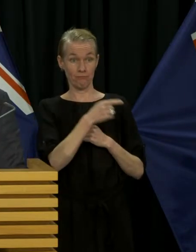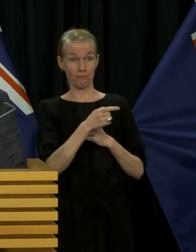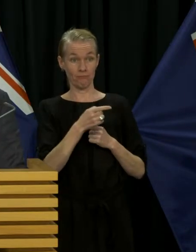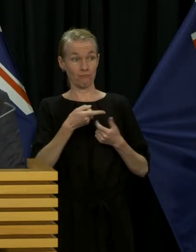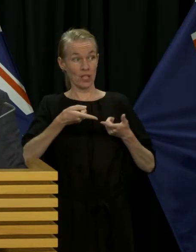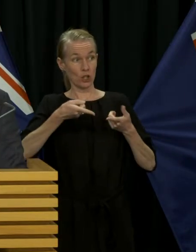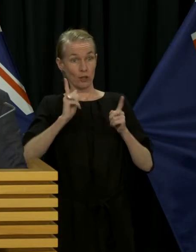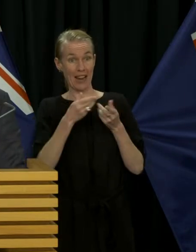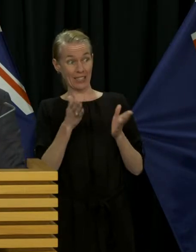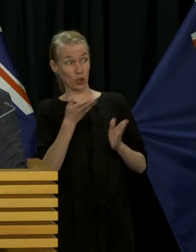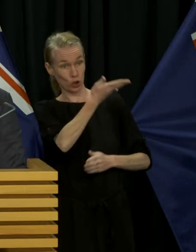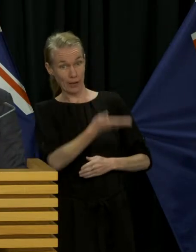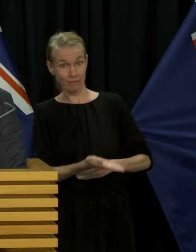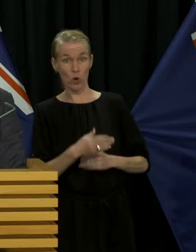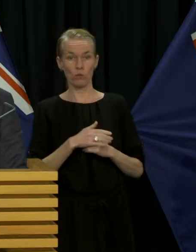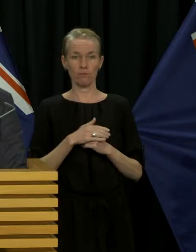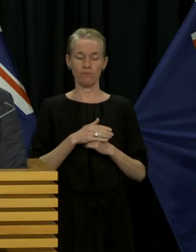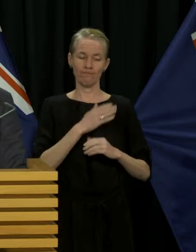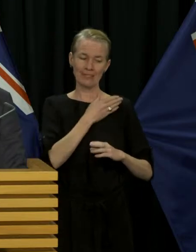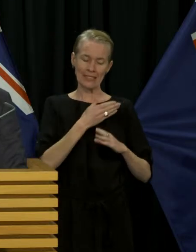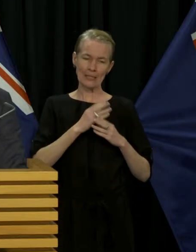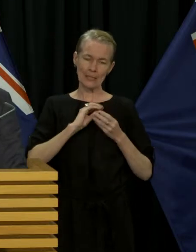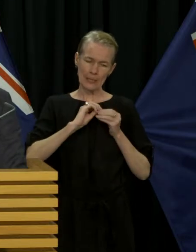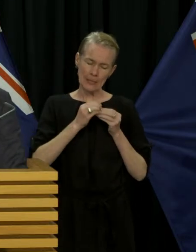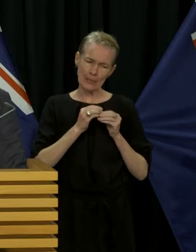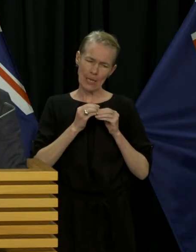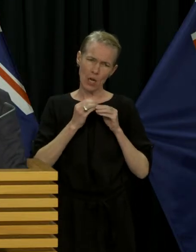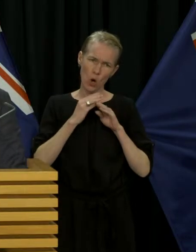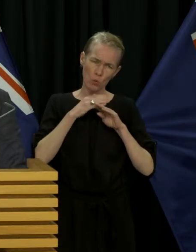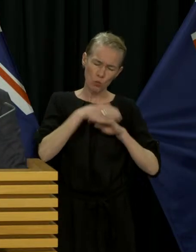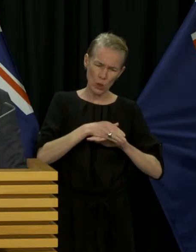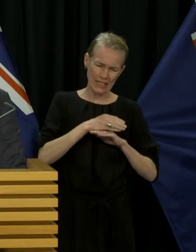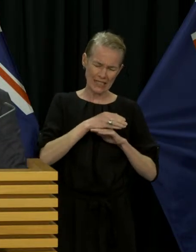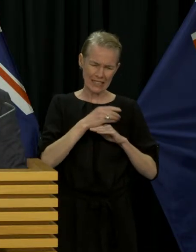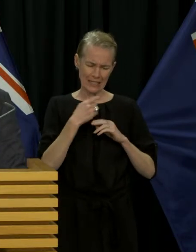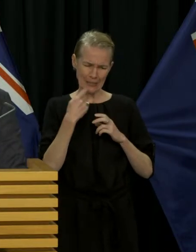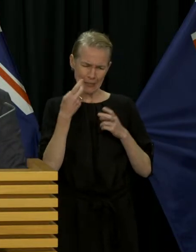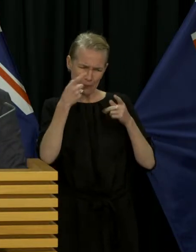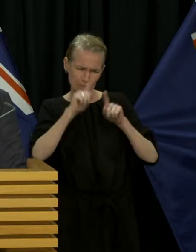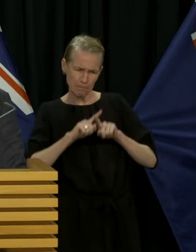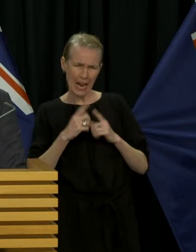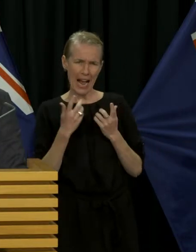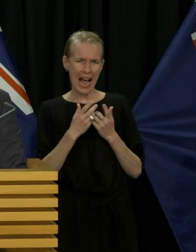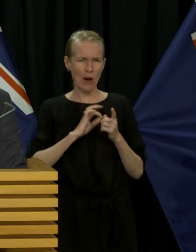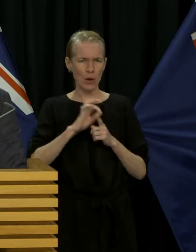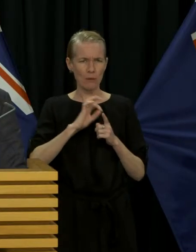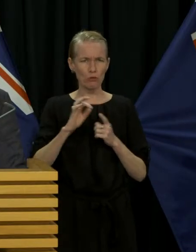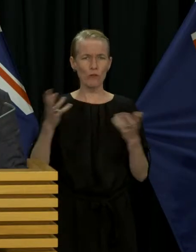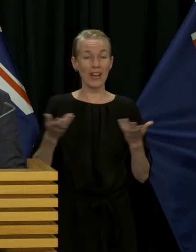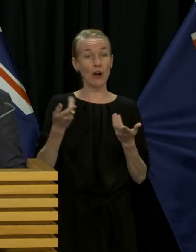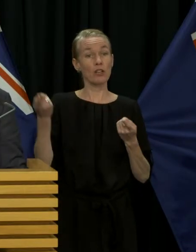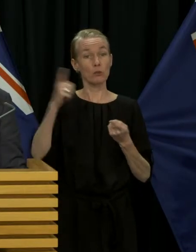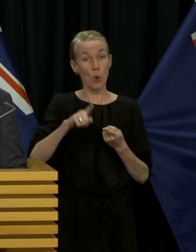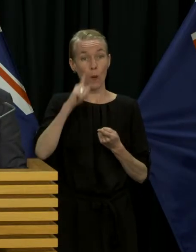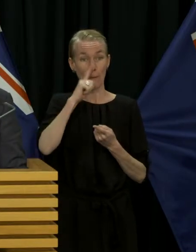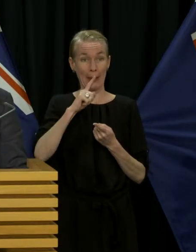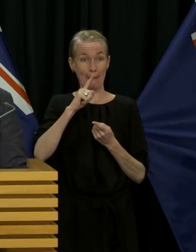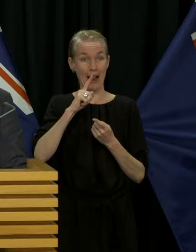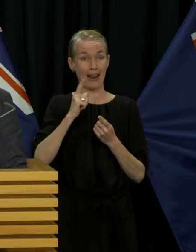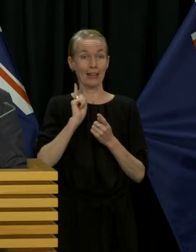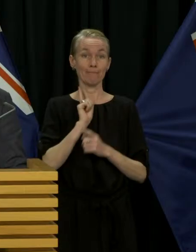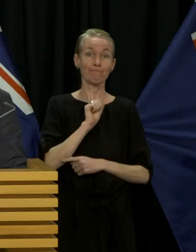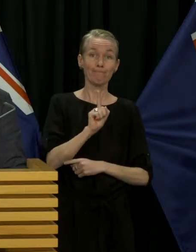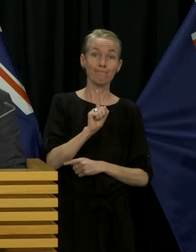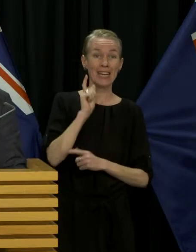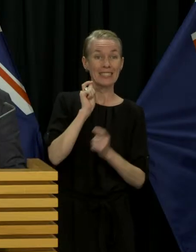have been working very, very hard to get underneath that, to understand what's the impediment to getting those numbers back up again. So they're not where we need them to be,